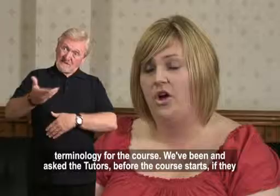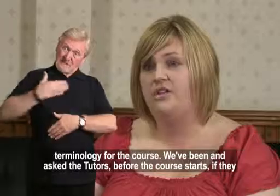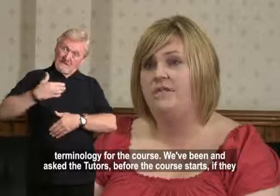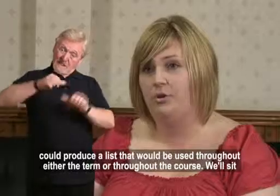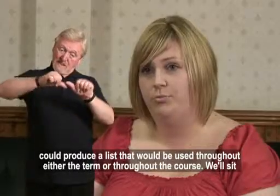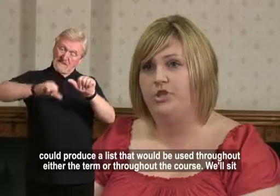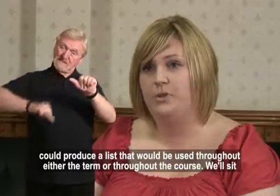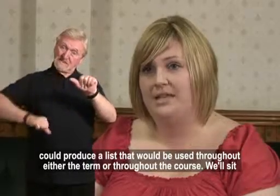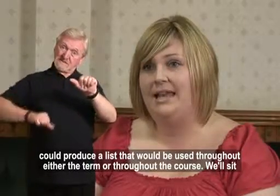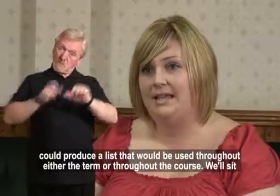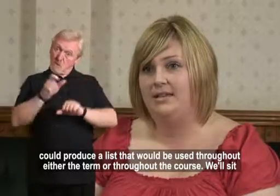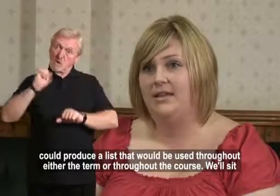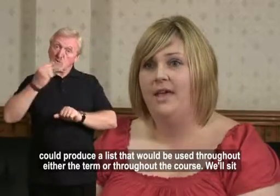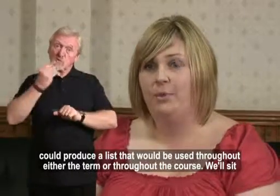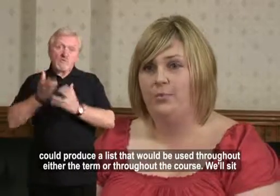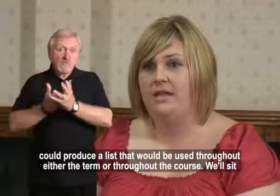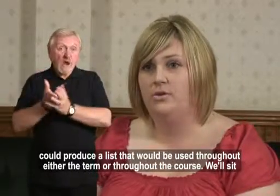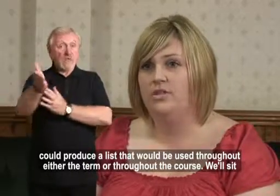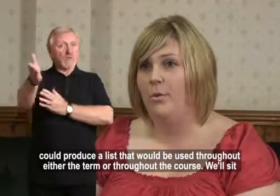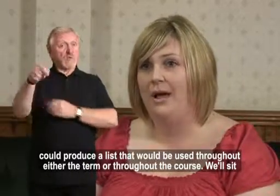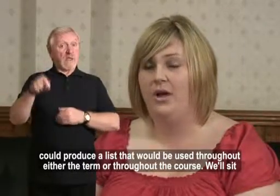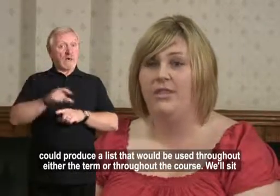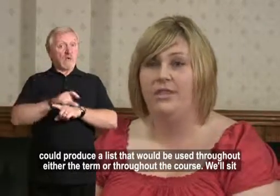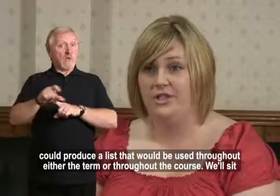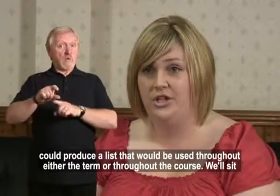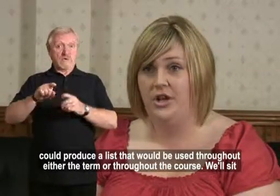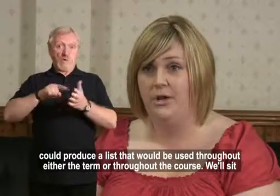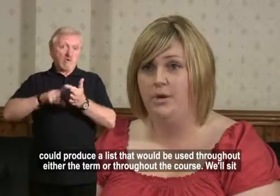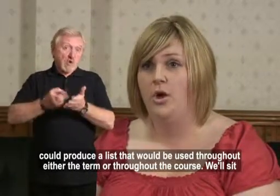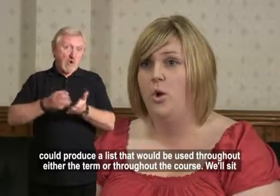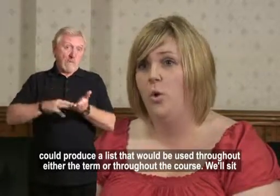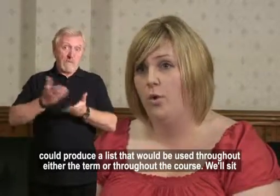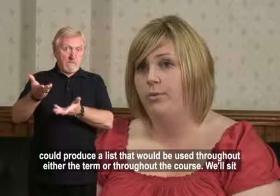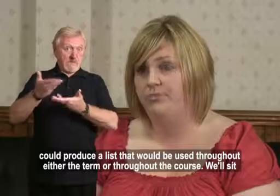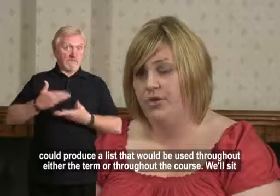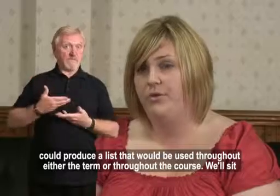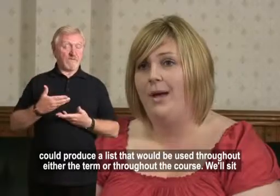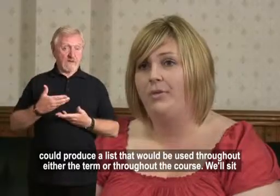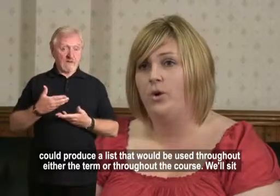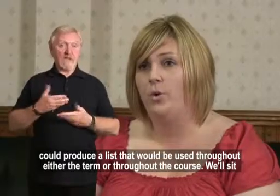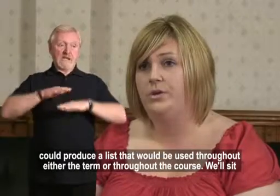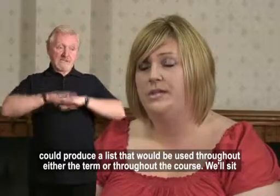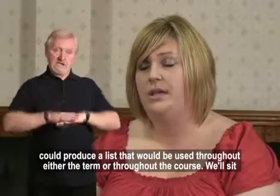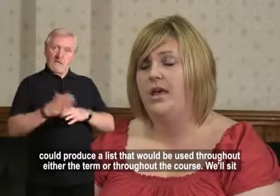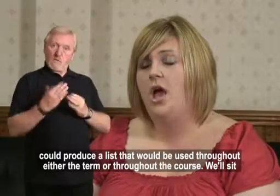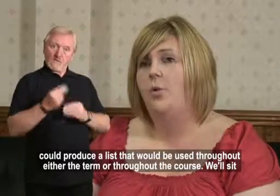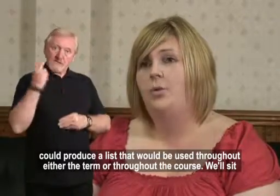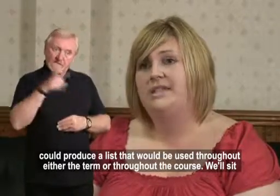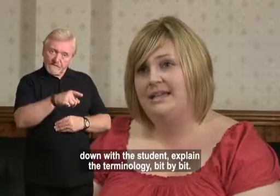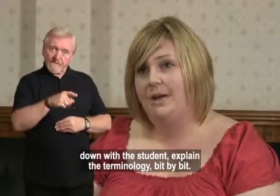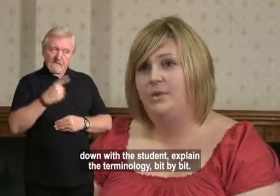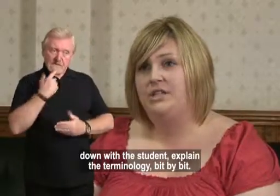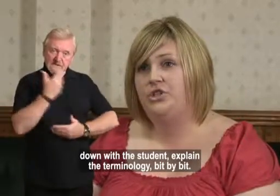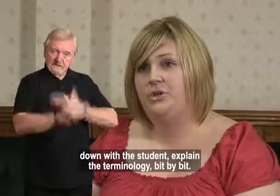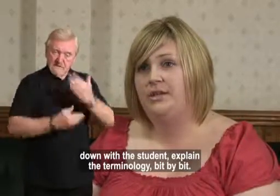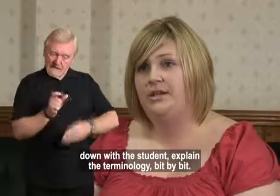course starts if they could produce a list that will be used throughout either the term or throughout the course. We'll